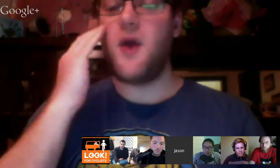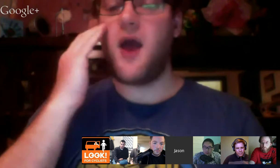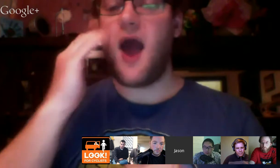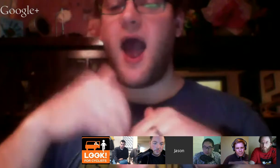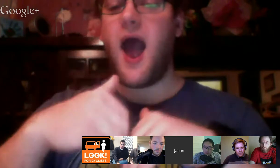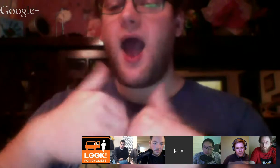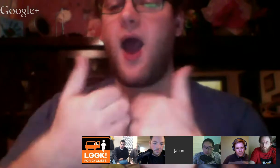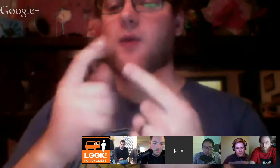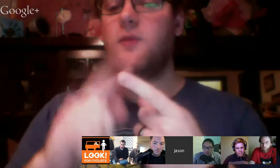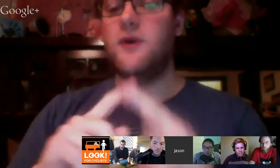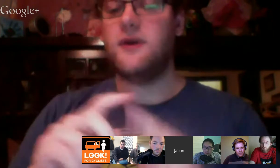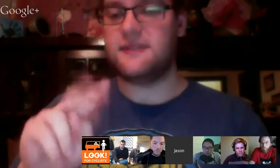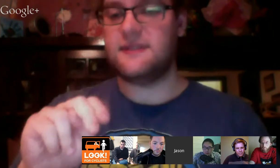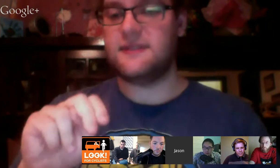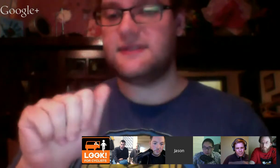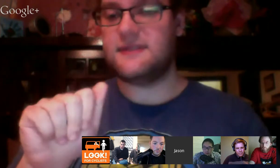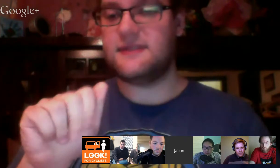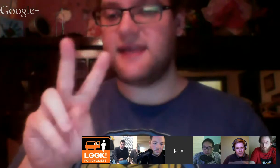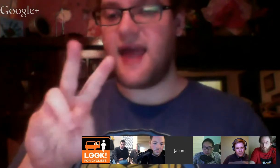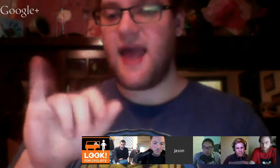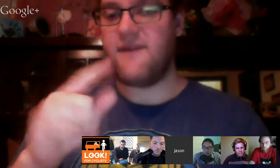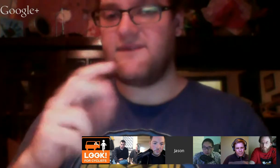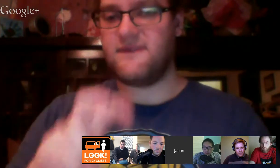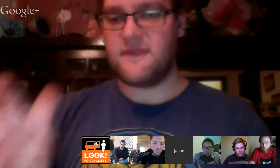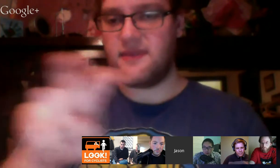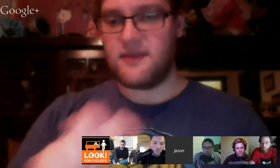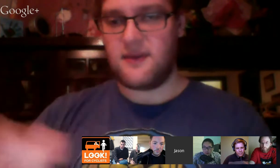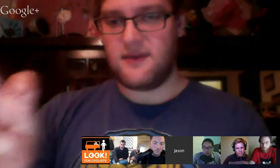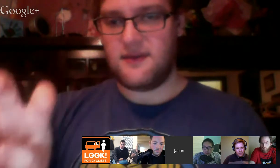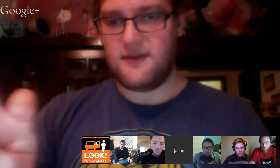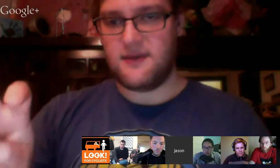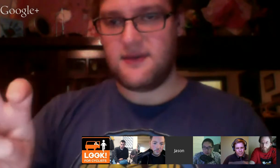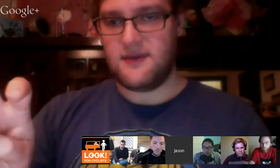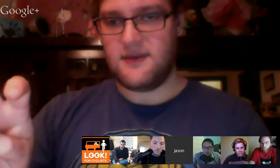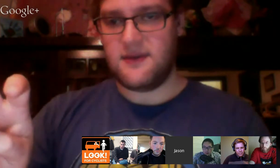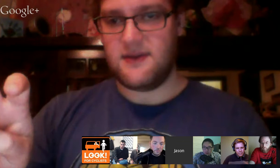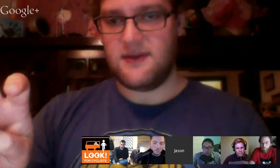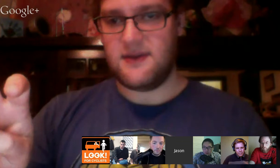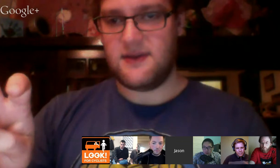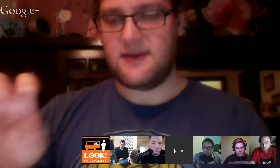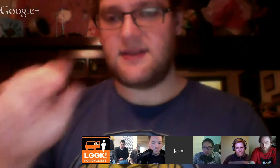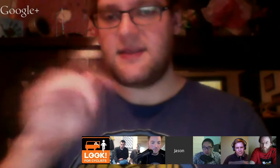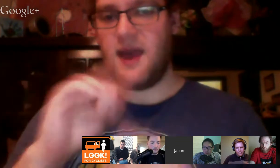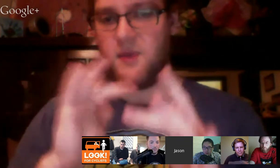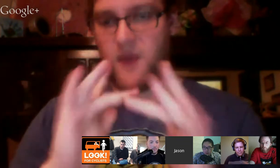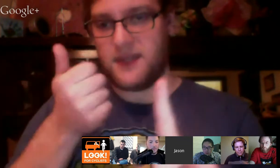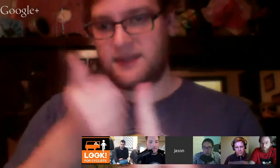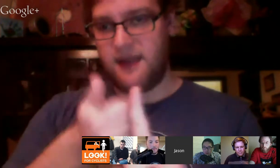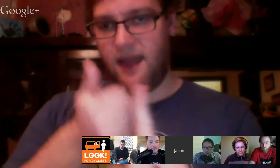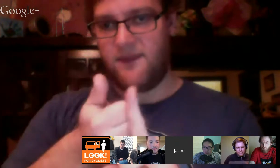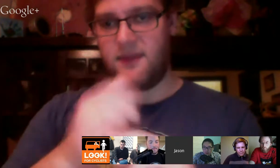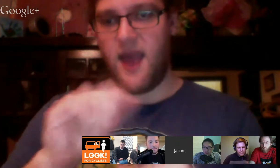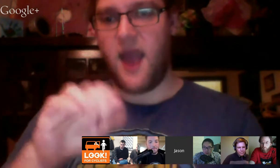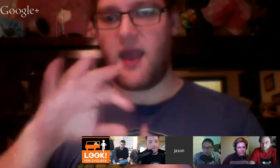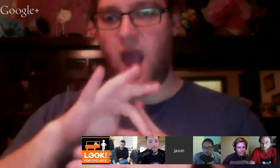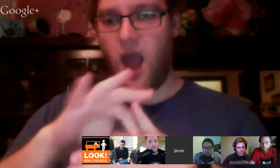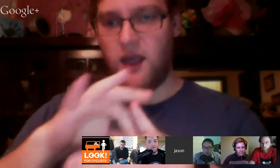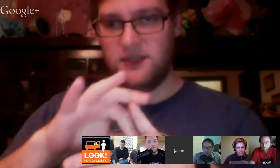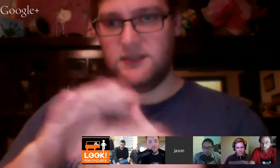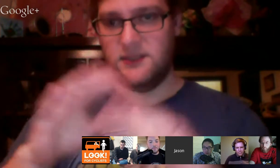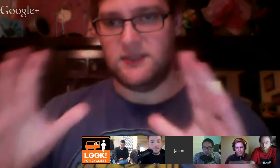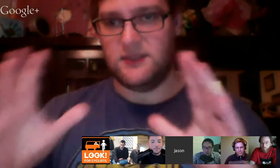And just various things that you could read on the internet. It's basically, it's a great how-to guide. You know, it's how to navigate around the web. You know, I